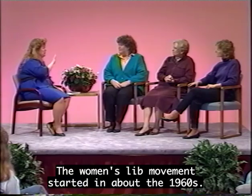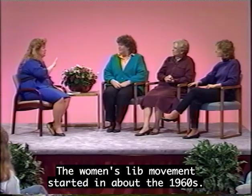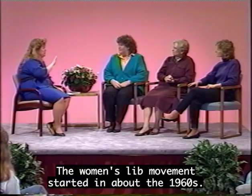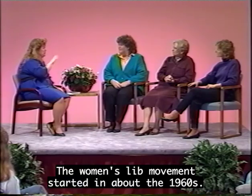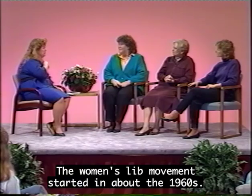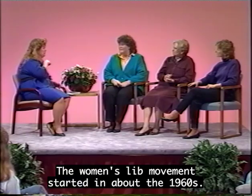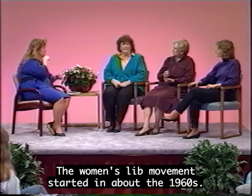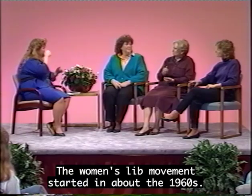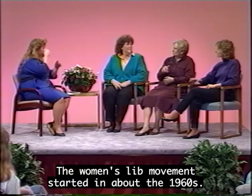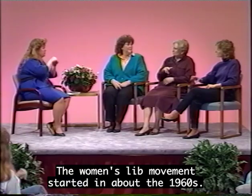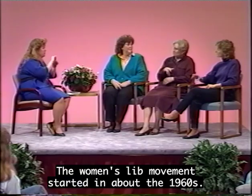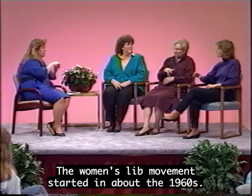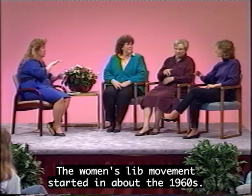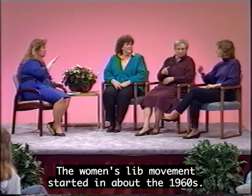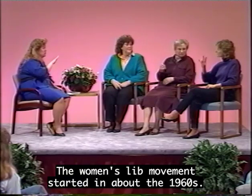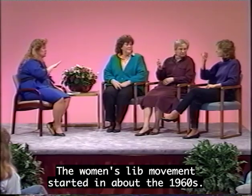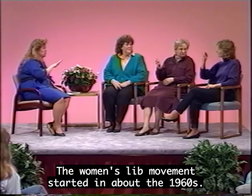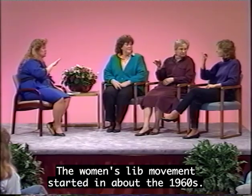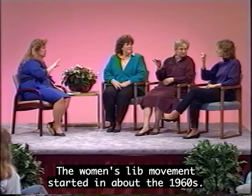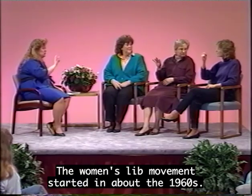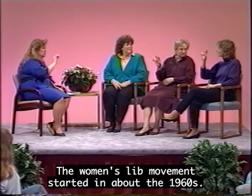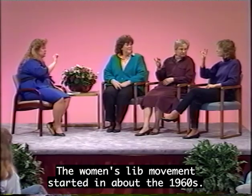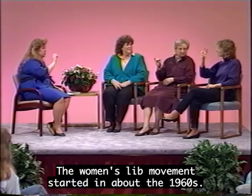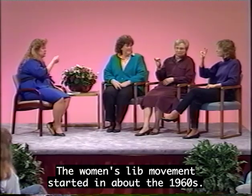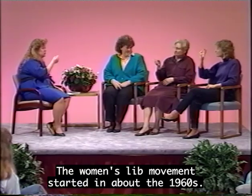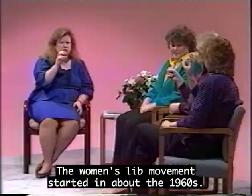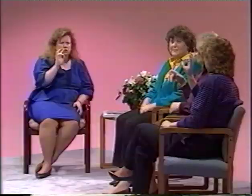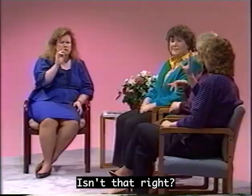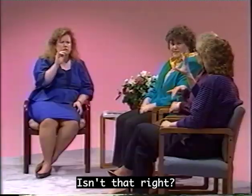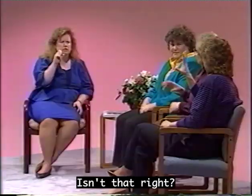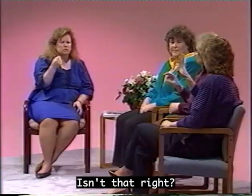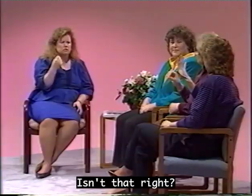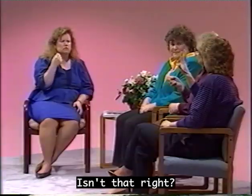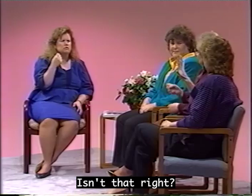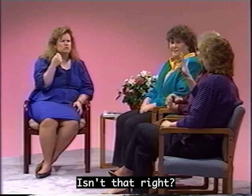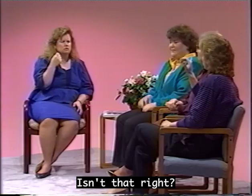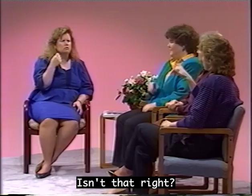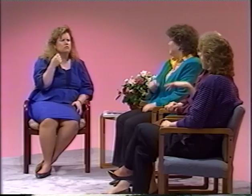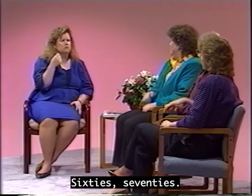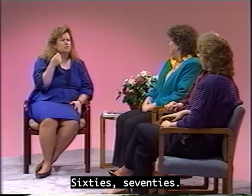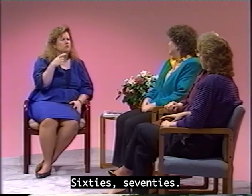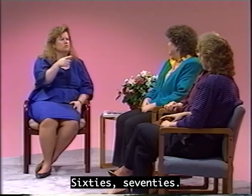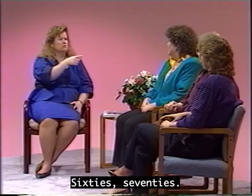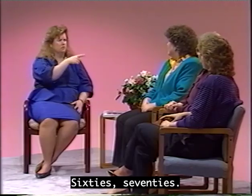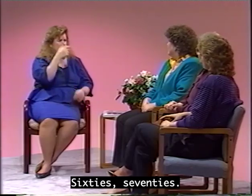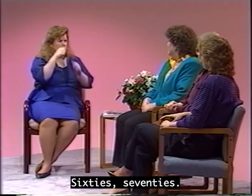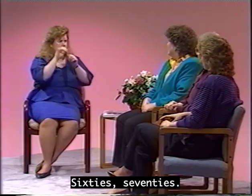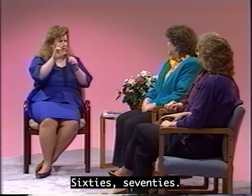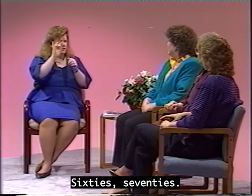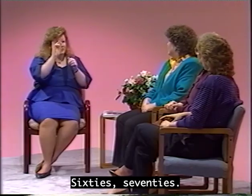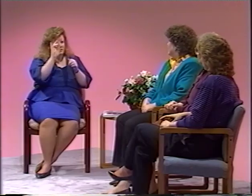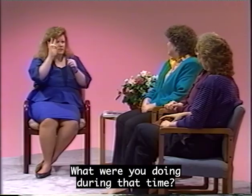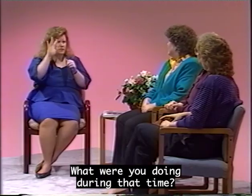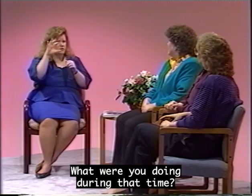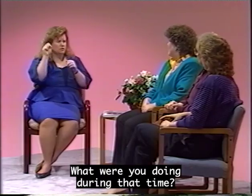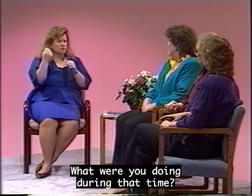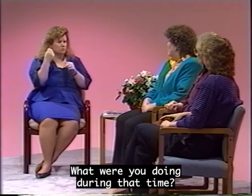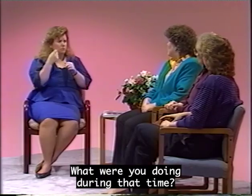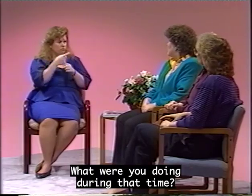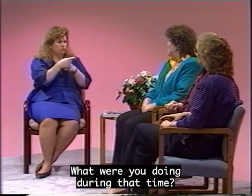The Women's Lib movement started in about the 1960s, isn't that right? About 76. 70s. What were you doing during that time? Do you